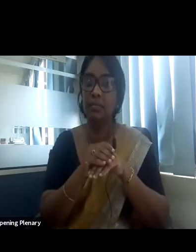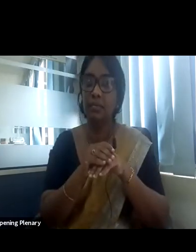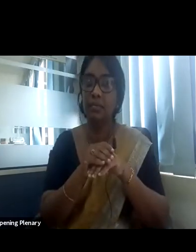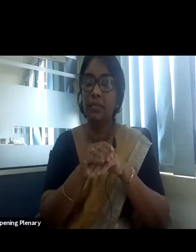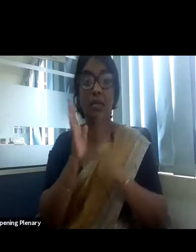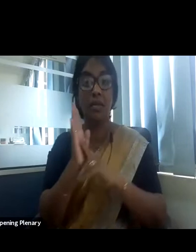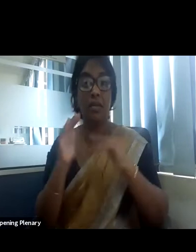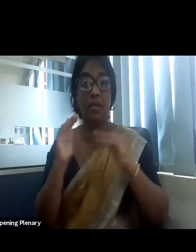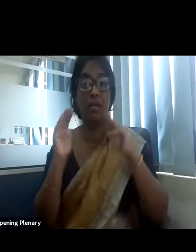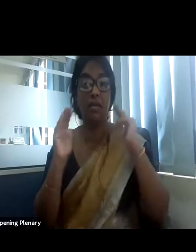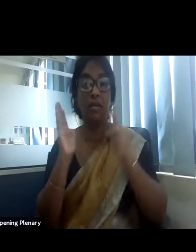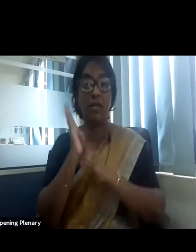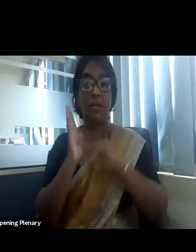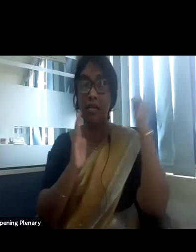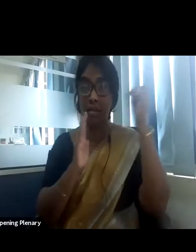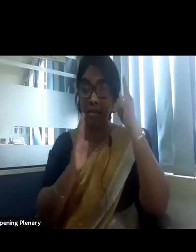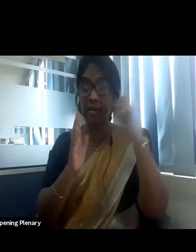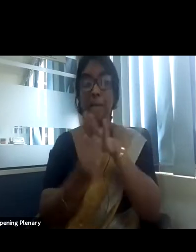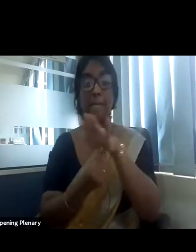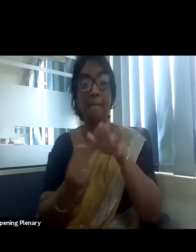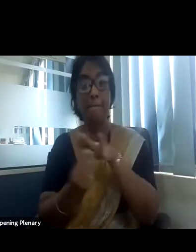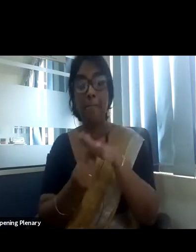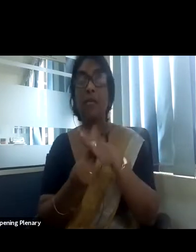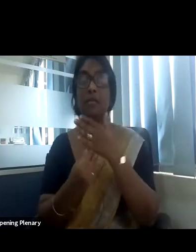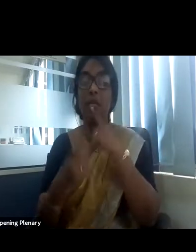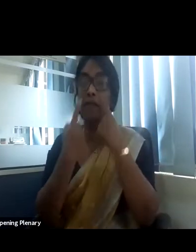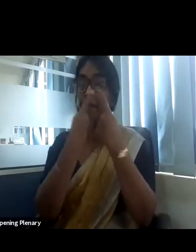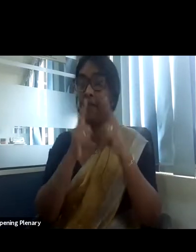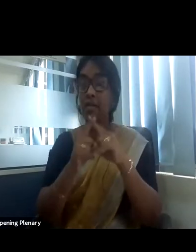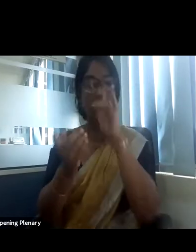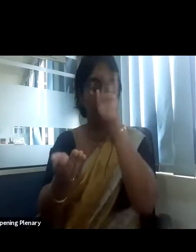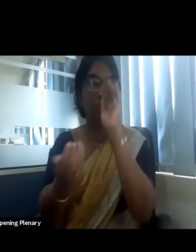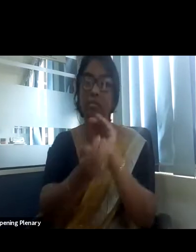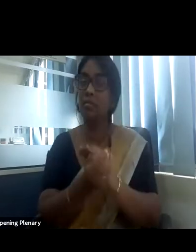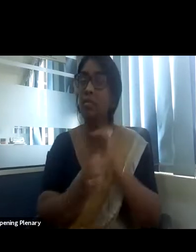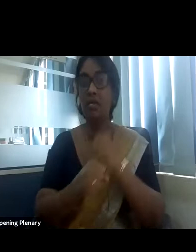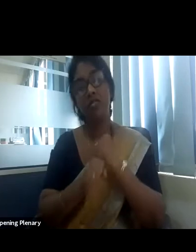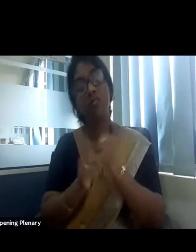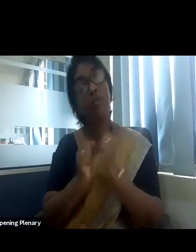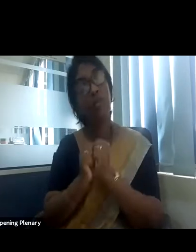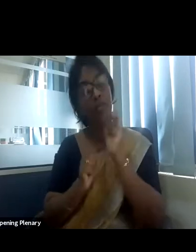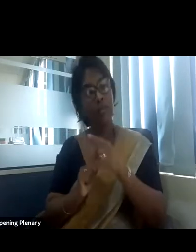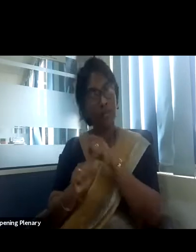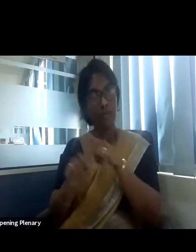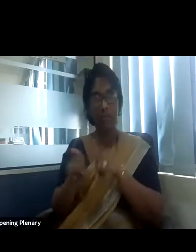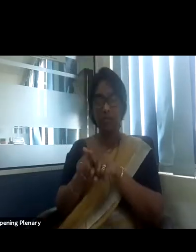ecosystem assets that belong not just to one country or one community, but all